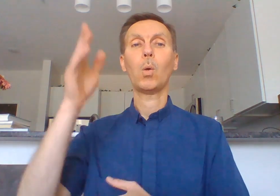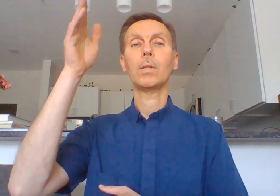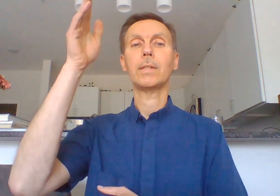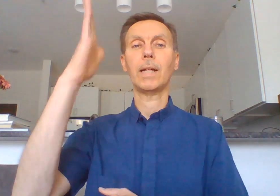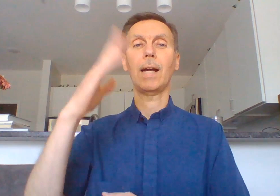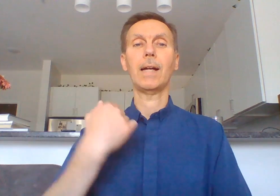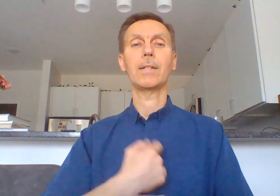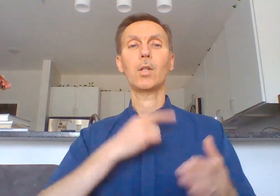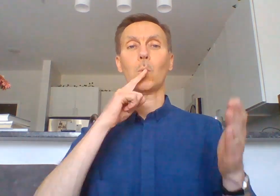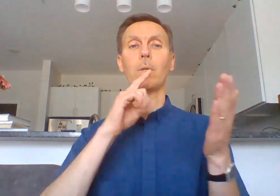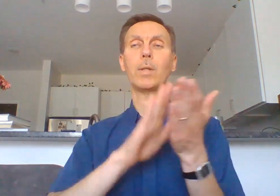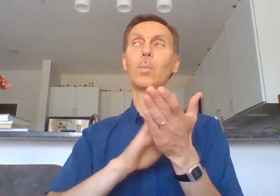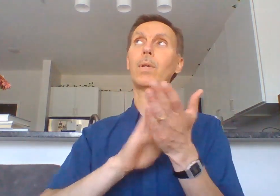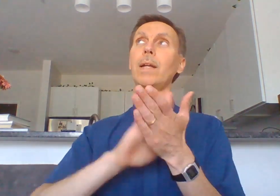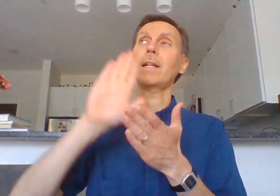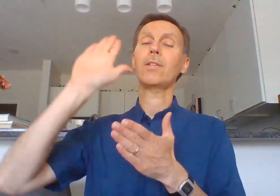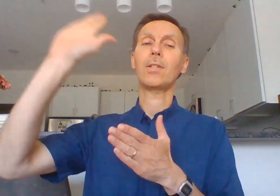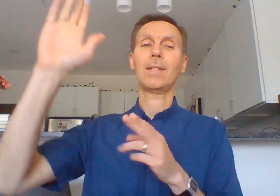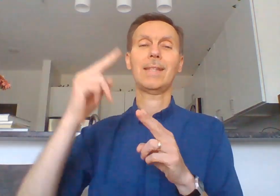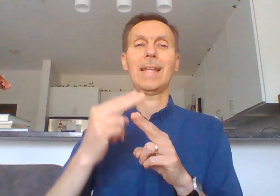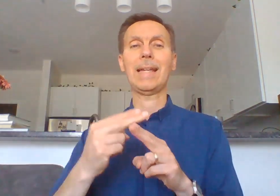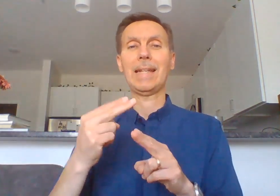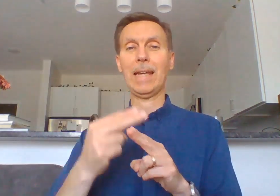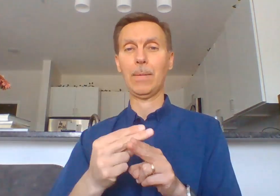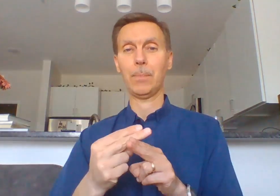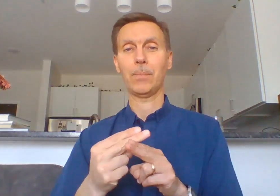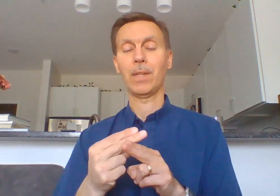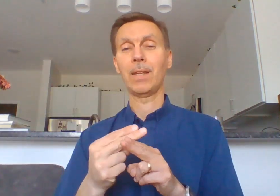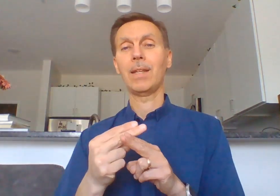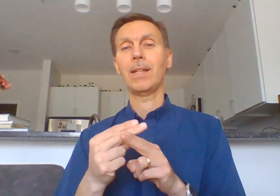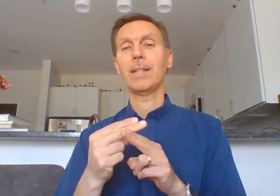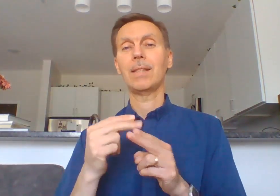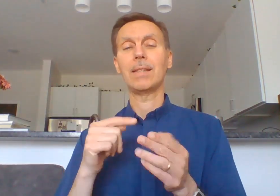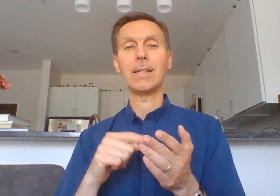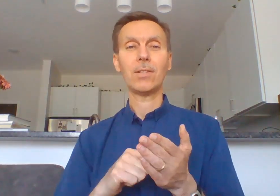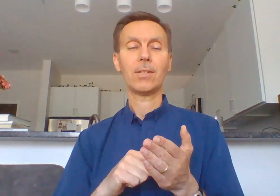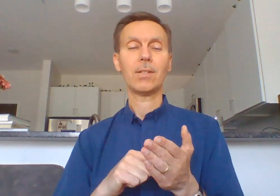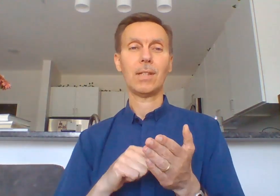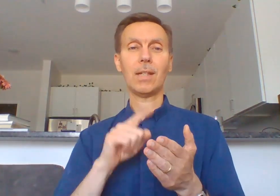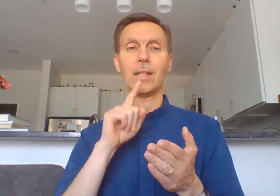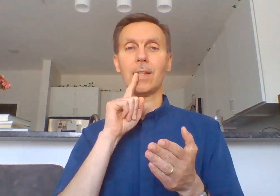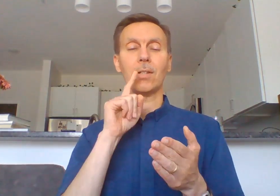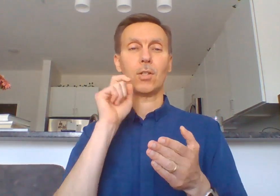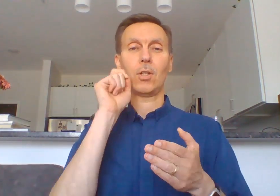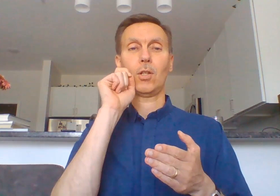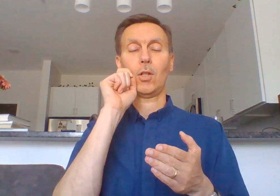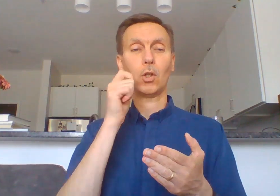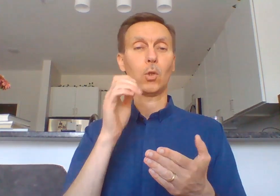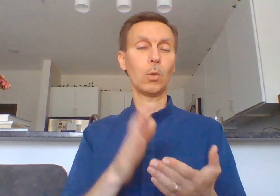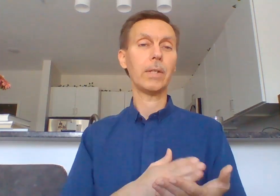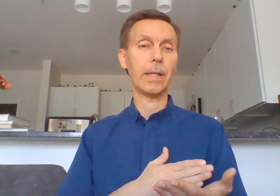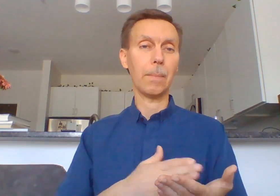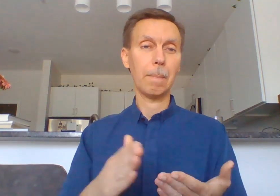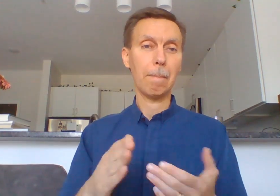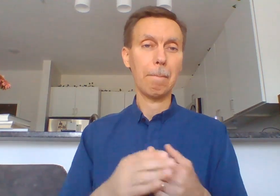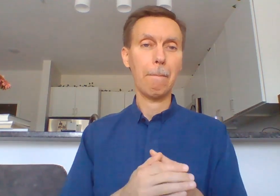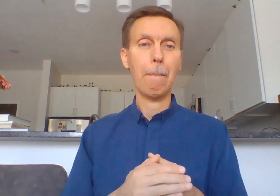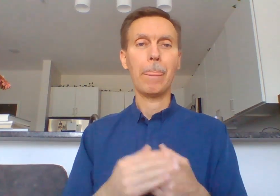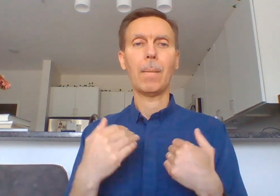Holy God, we praise thy name. This is a cool hymn, but